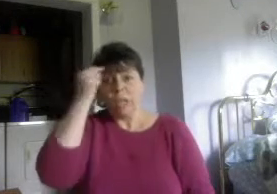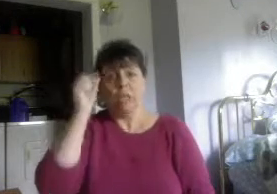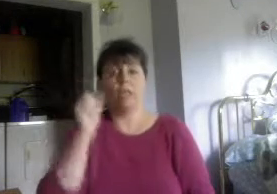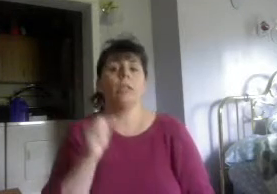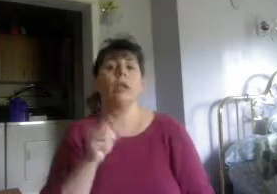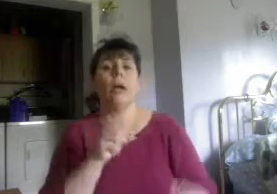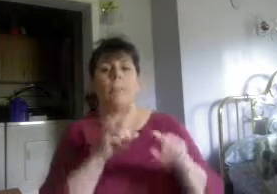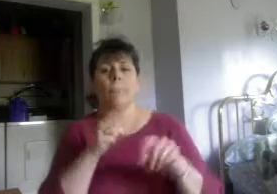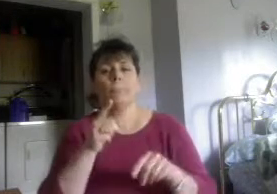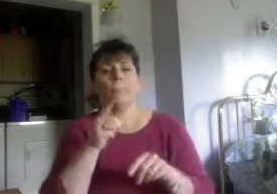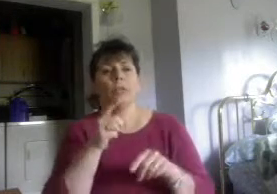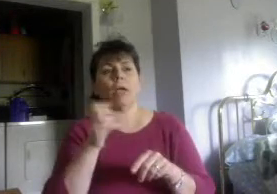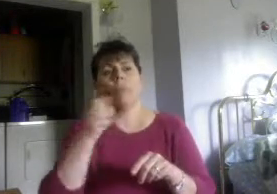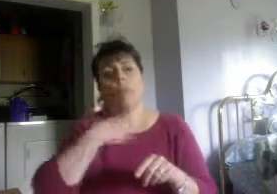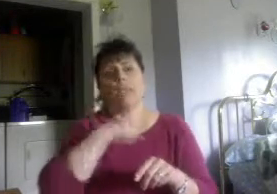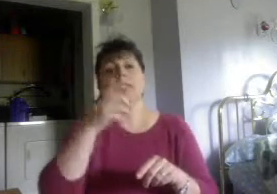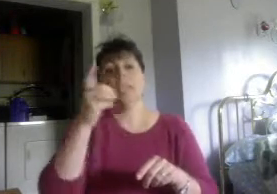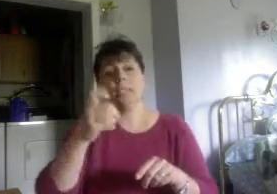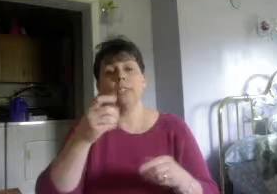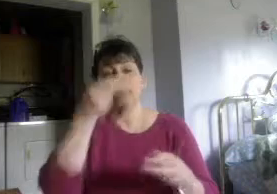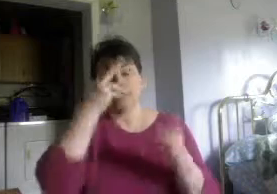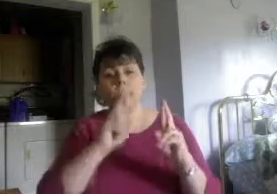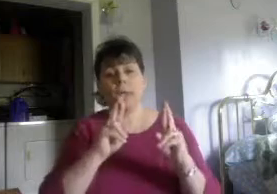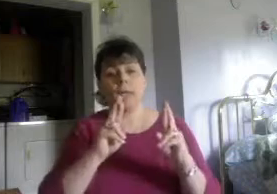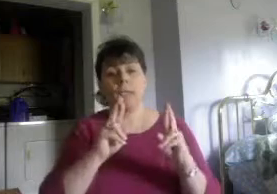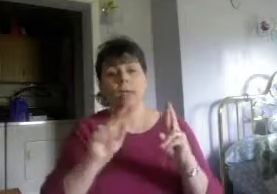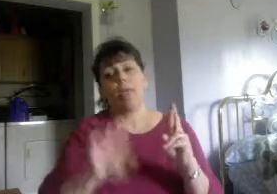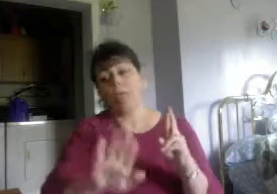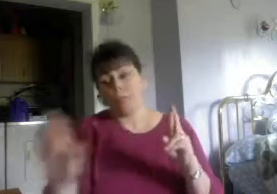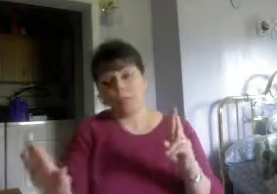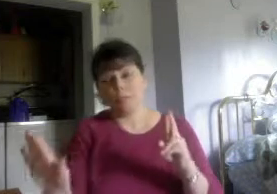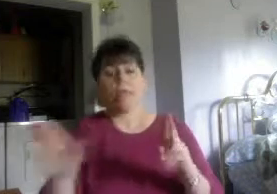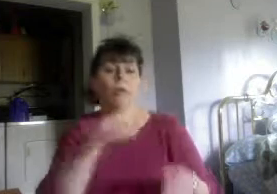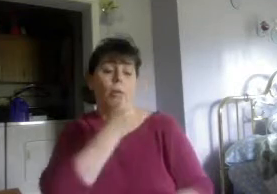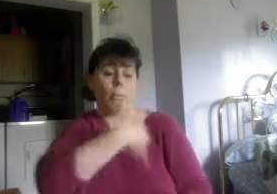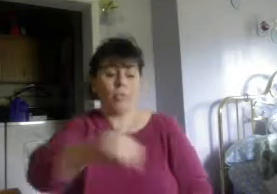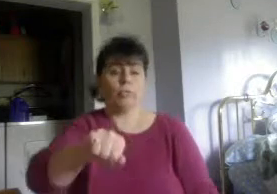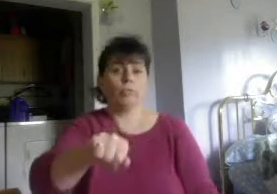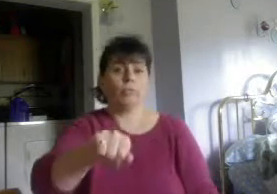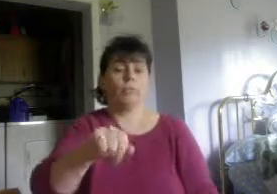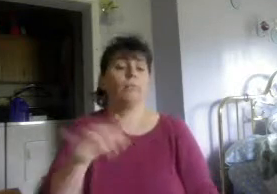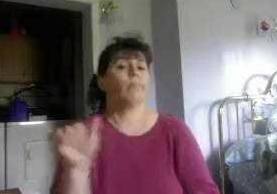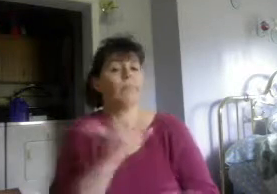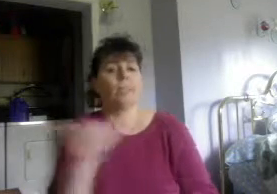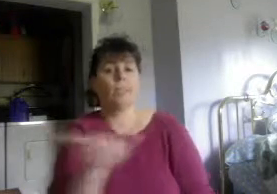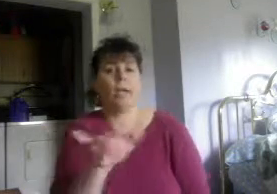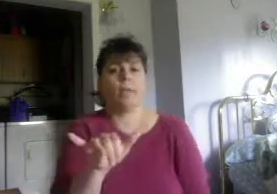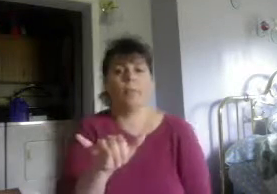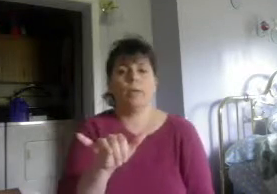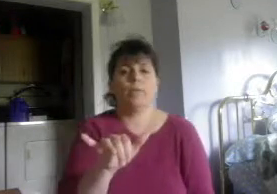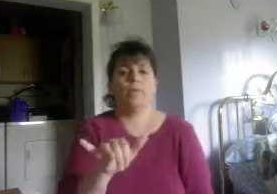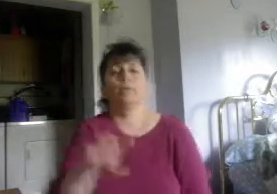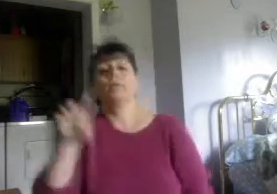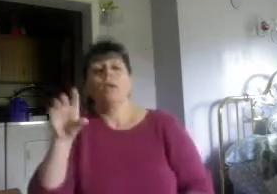also. Another one-page activity I call Growing Up Proud can be used. Go through the directions